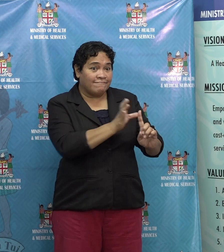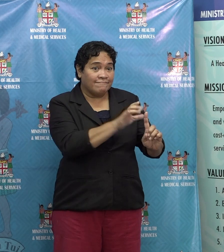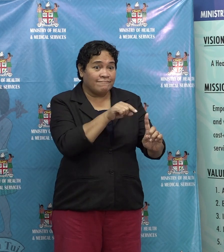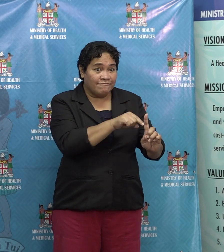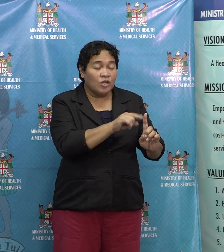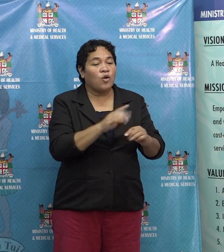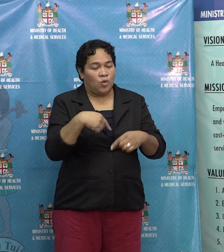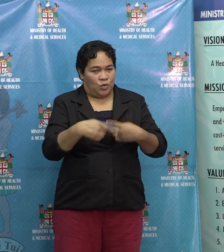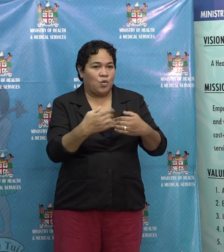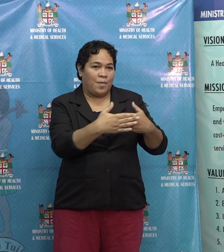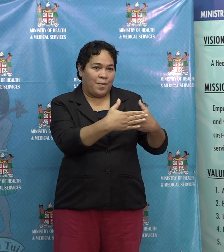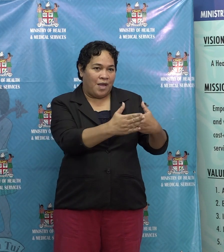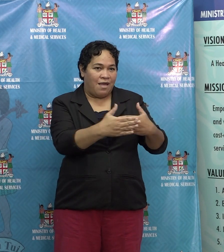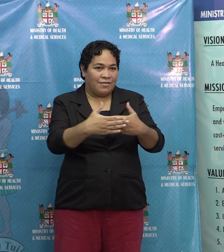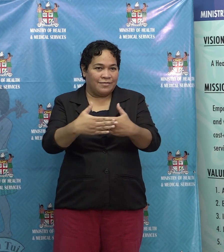remained open.